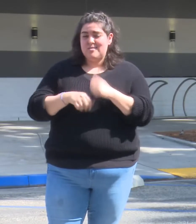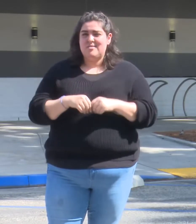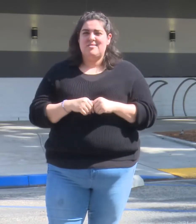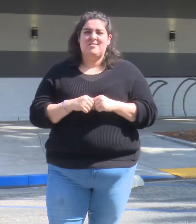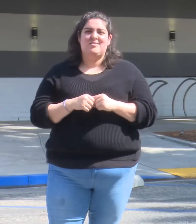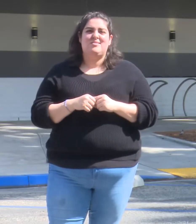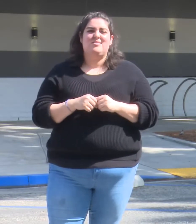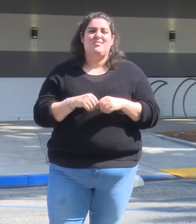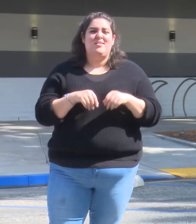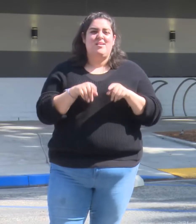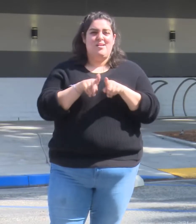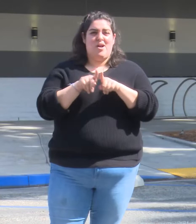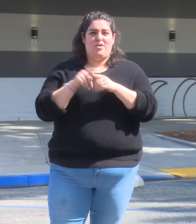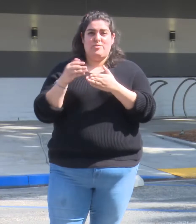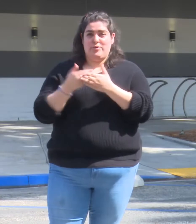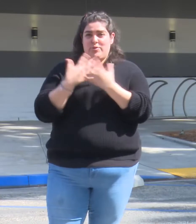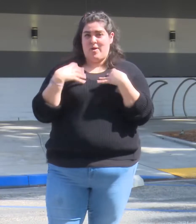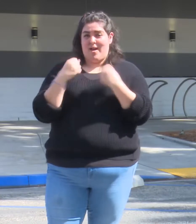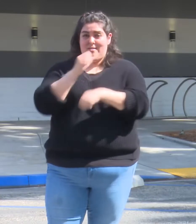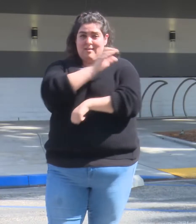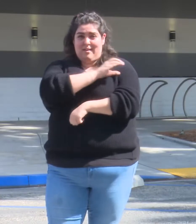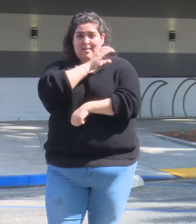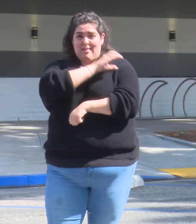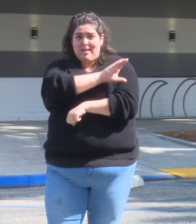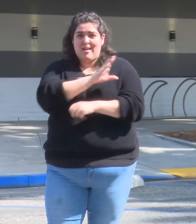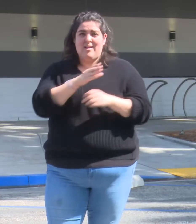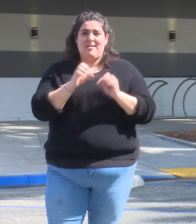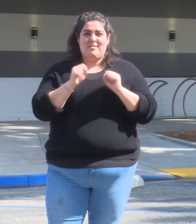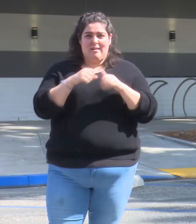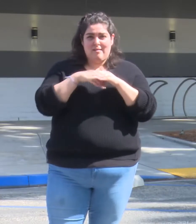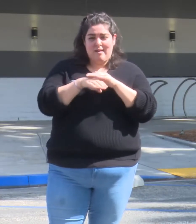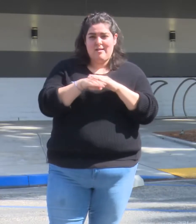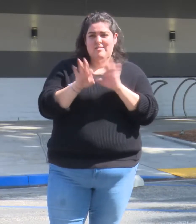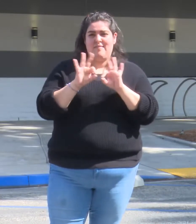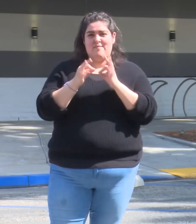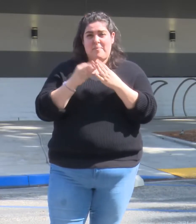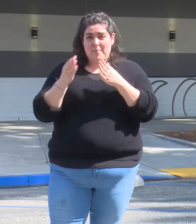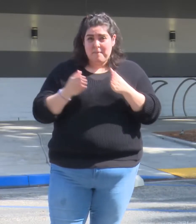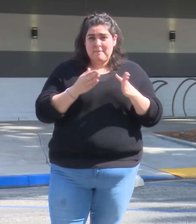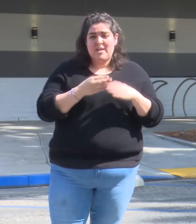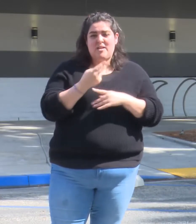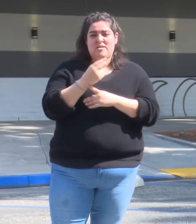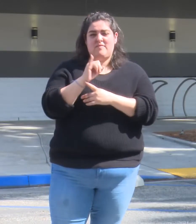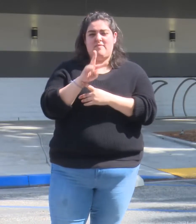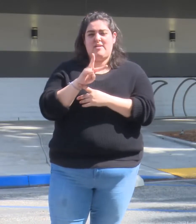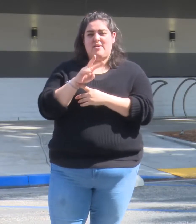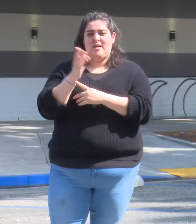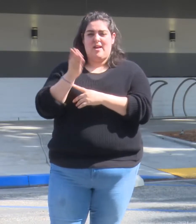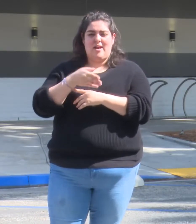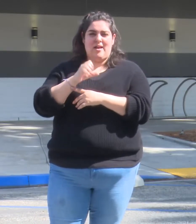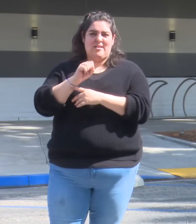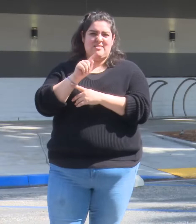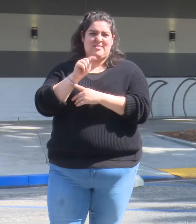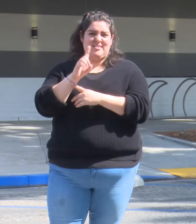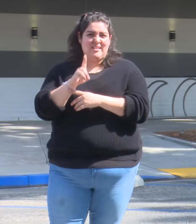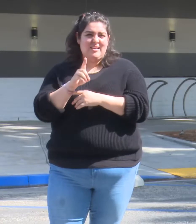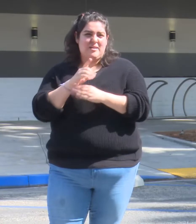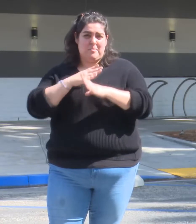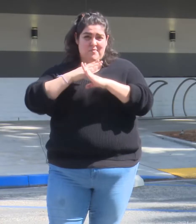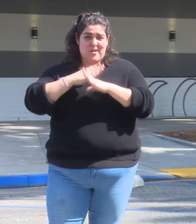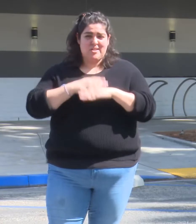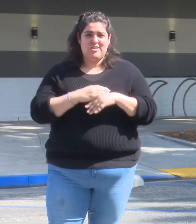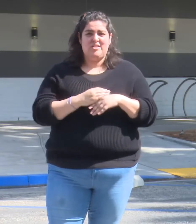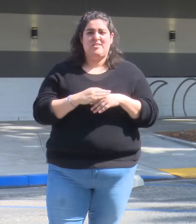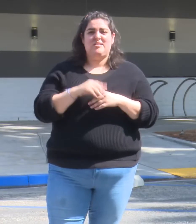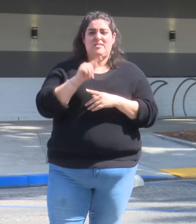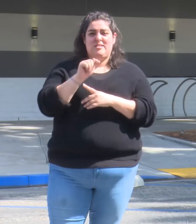We also opened a new health clinic to increase access to family planning, HIV and STD prevention, testing and treatment, TB